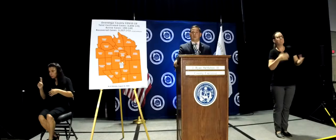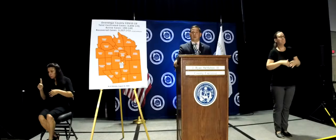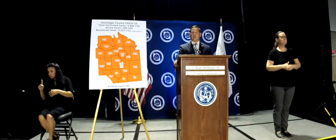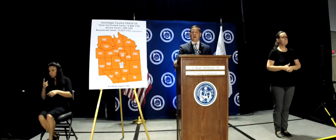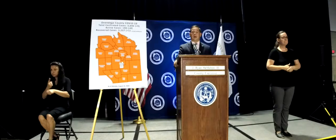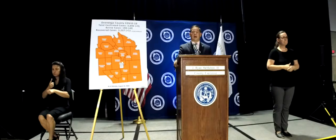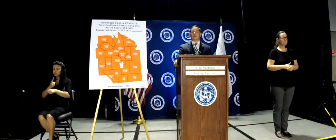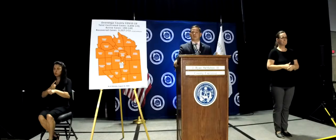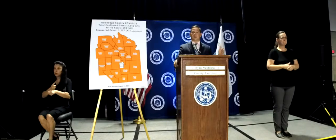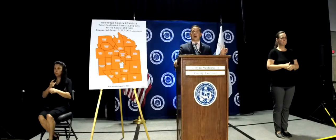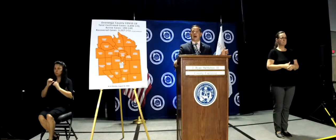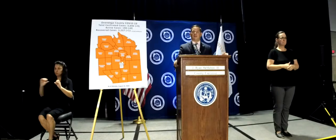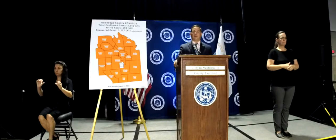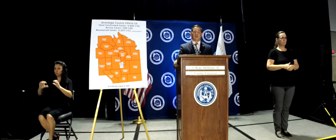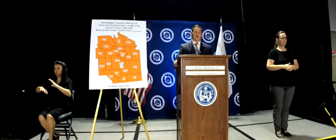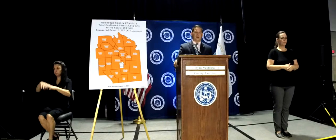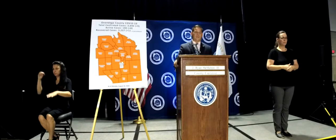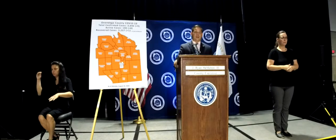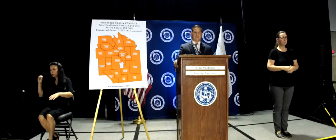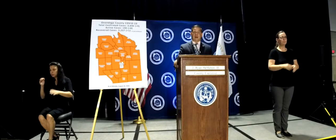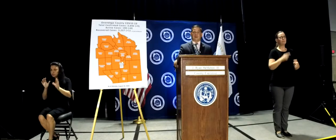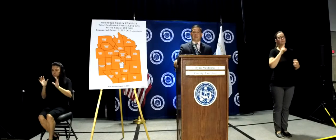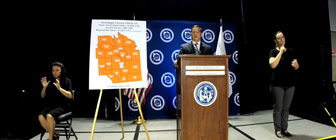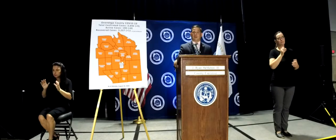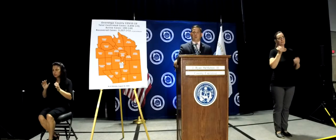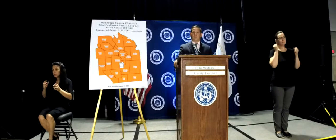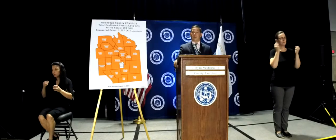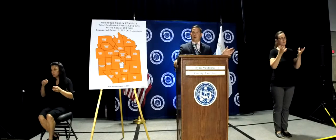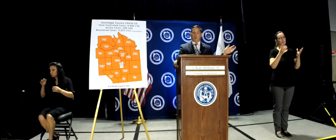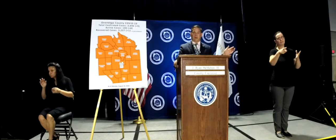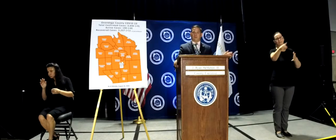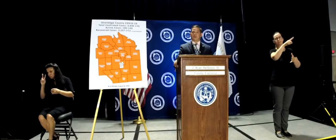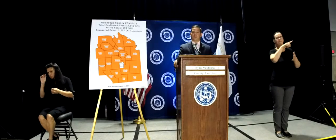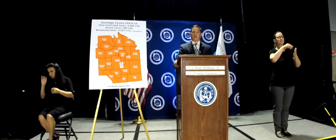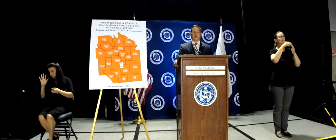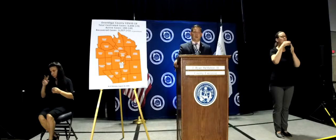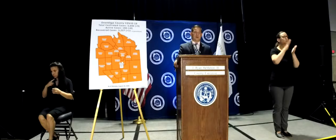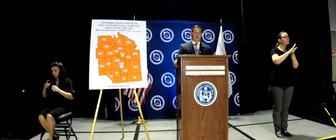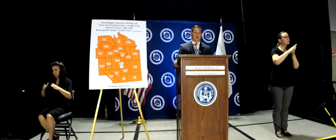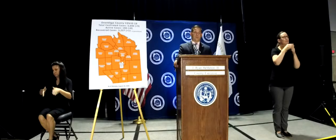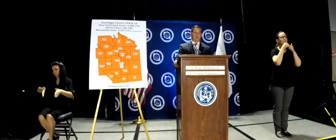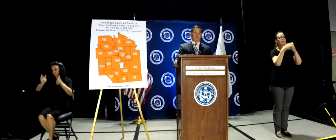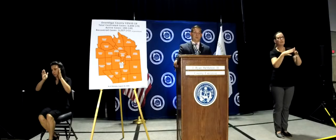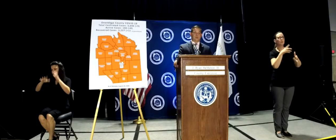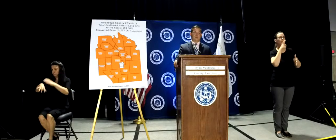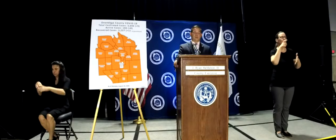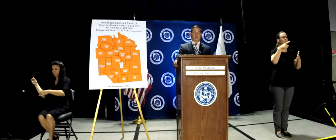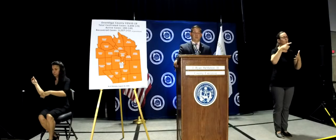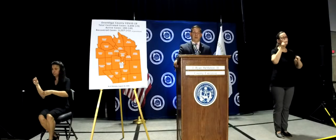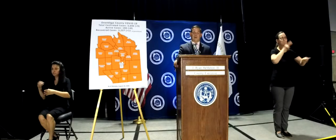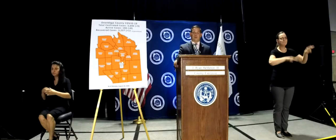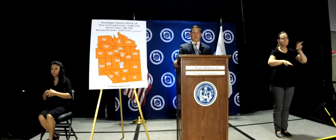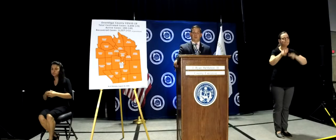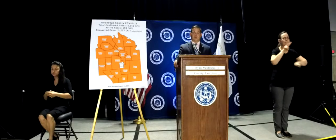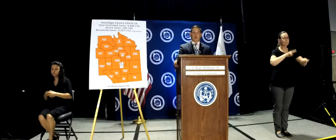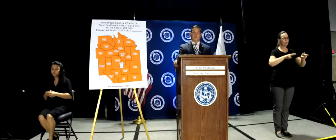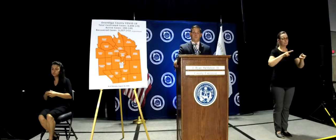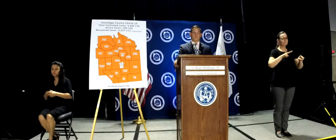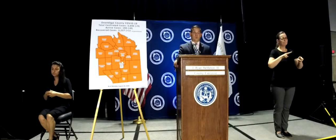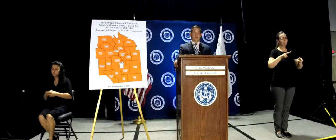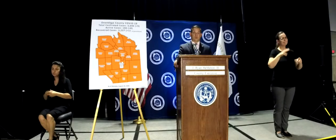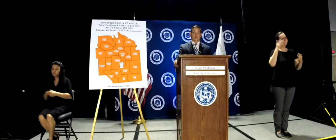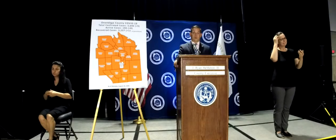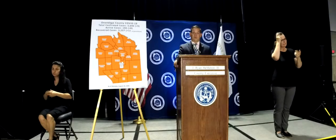utilize whatever options they have. That's not anything we frown upon, for sure. But the district should be confident. They're